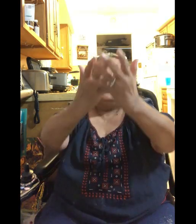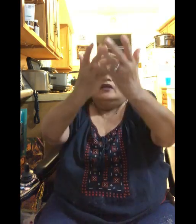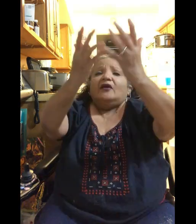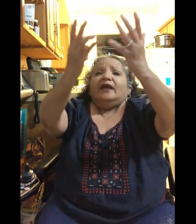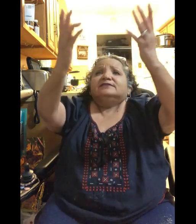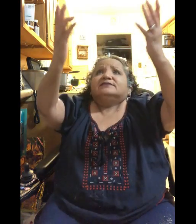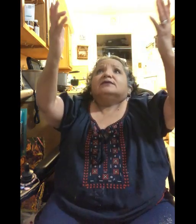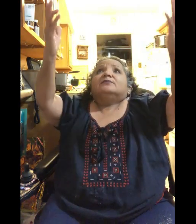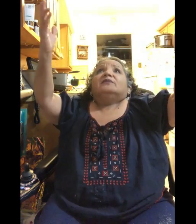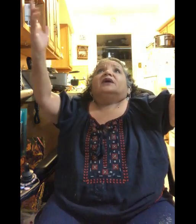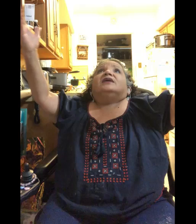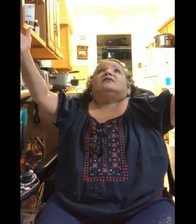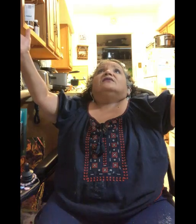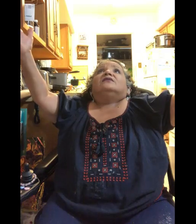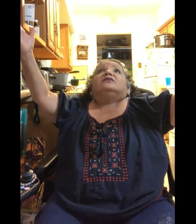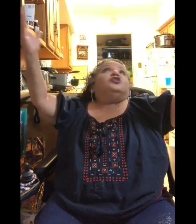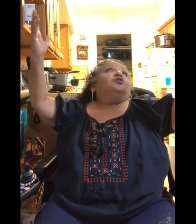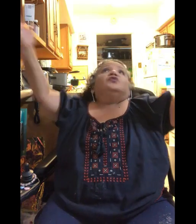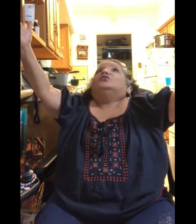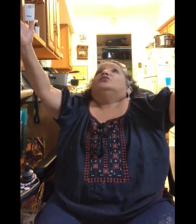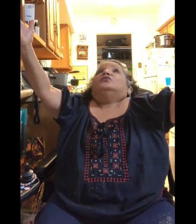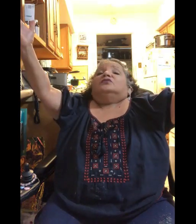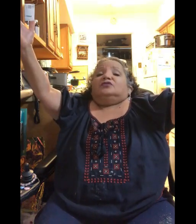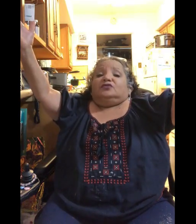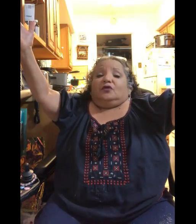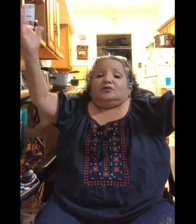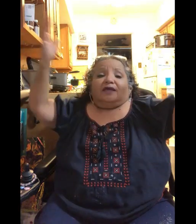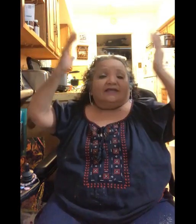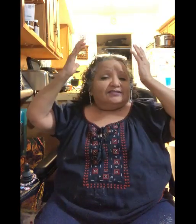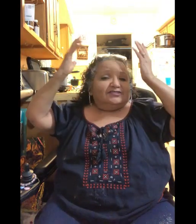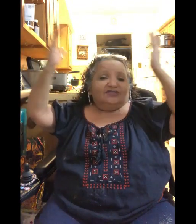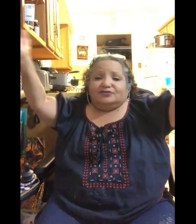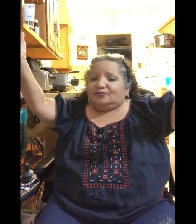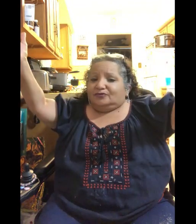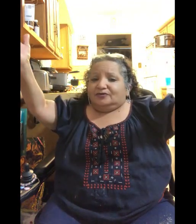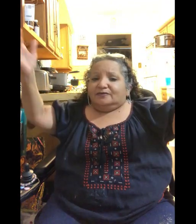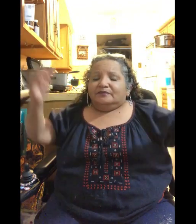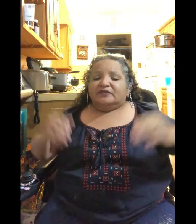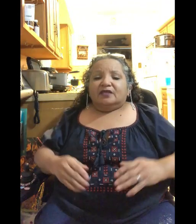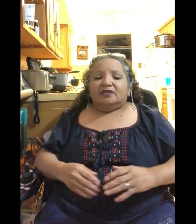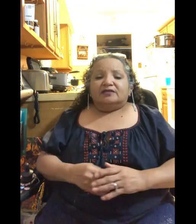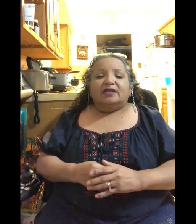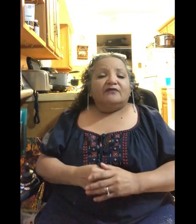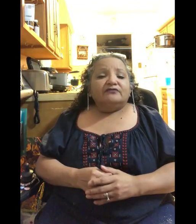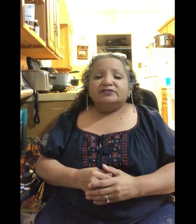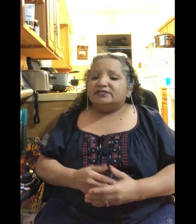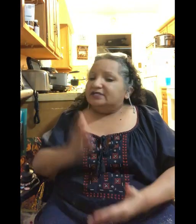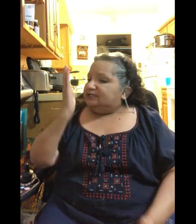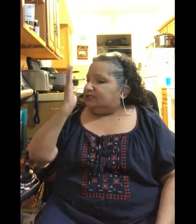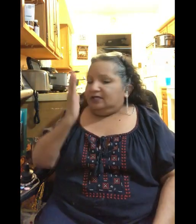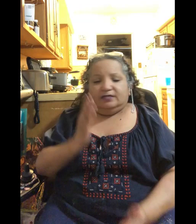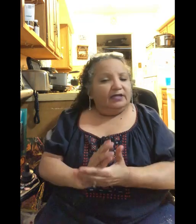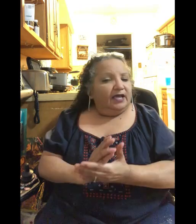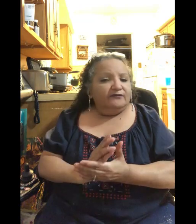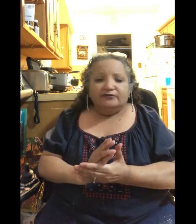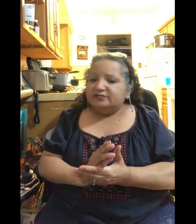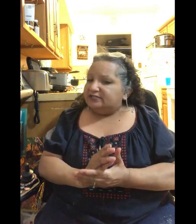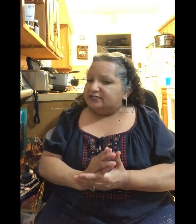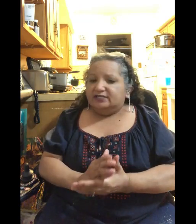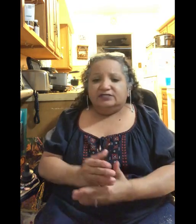our hands up and you know, like it's you. Never cease